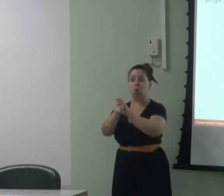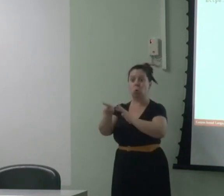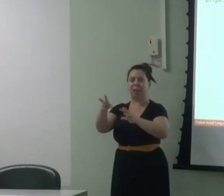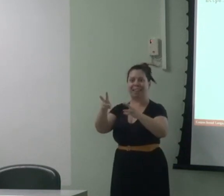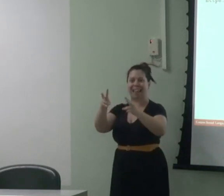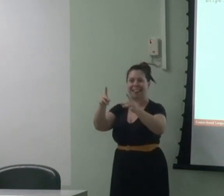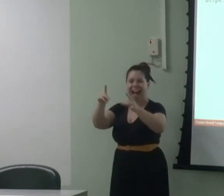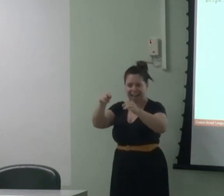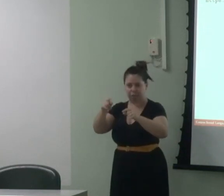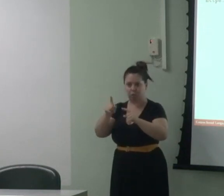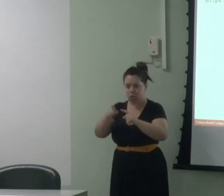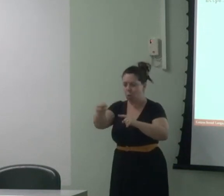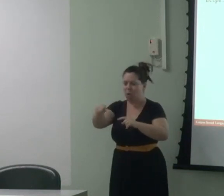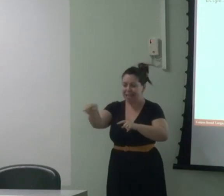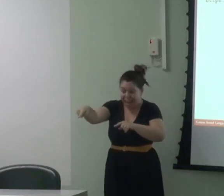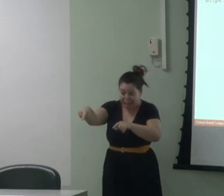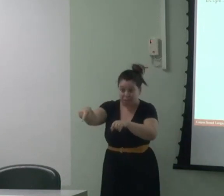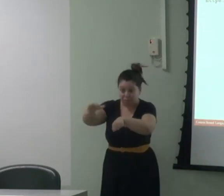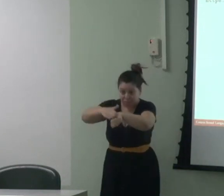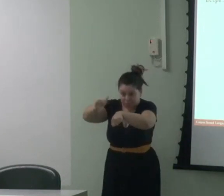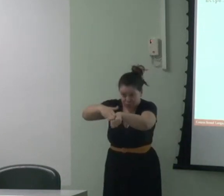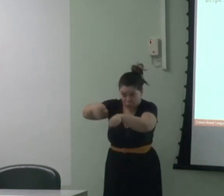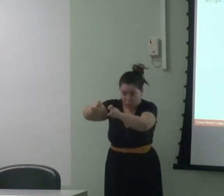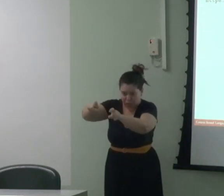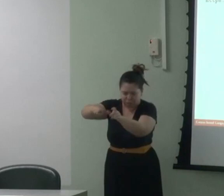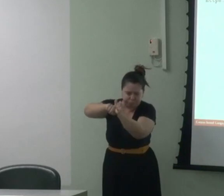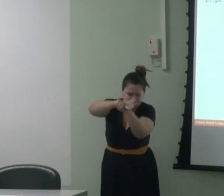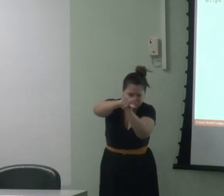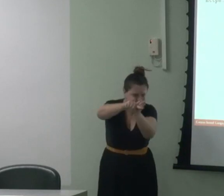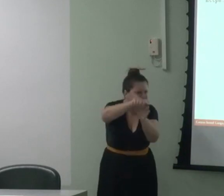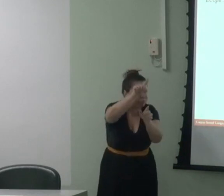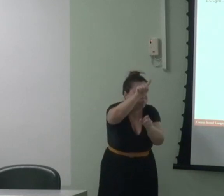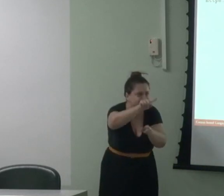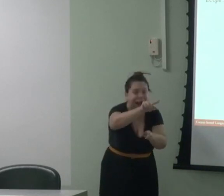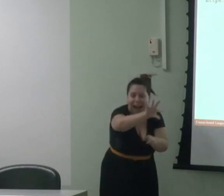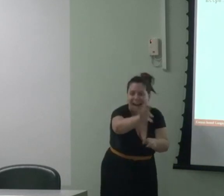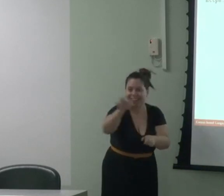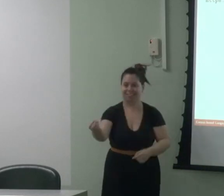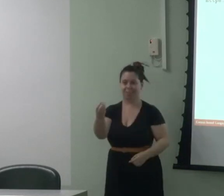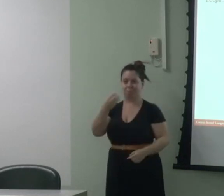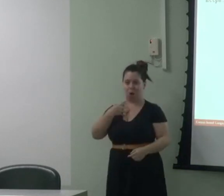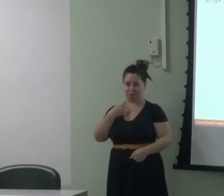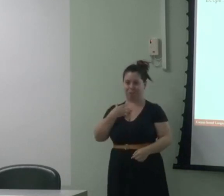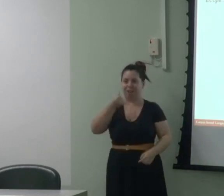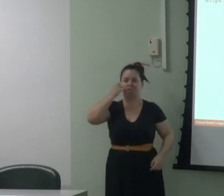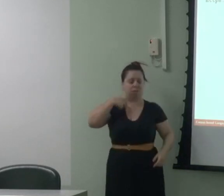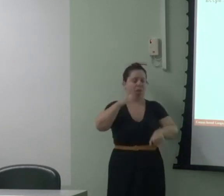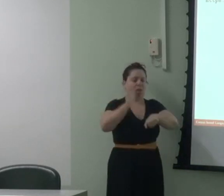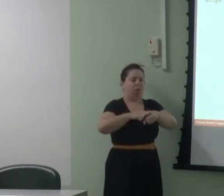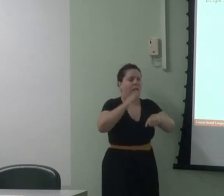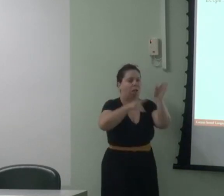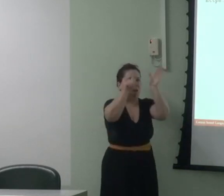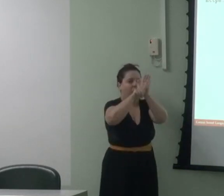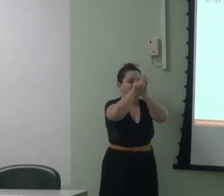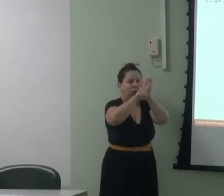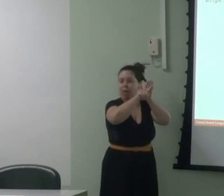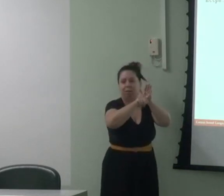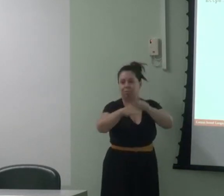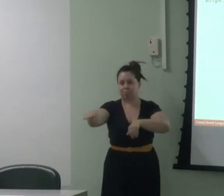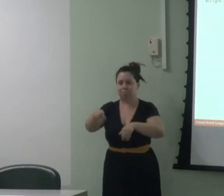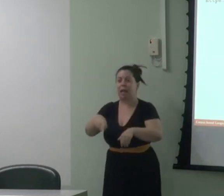particular morphological feature, and so on. So that's the first thing. But the tree banks, most of them are not too